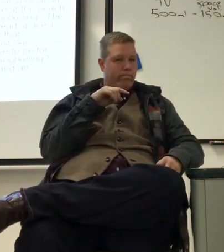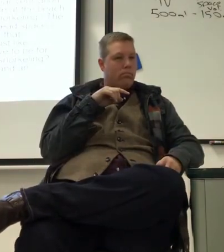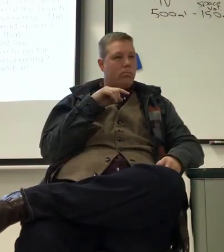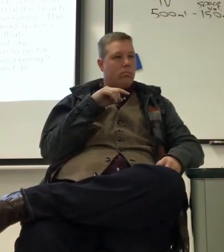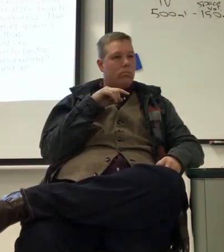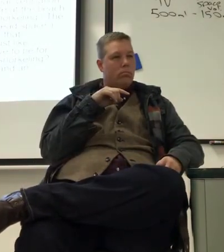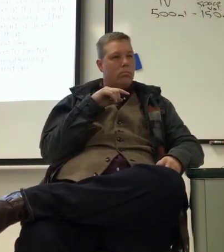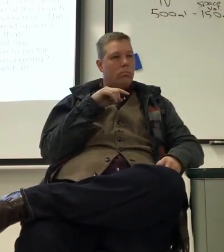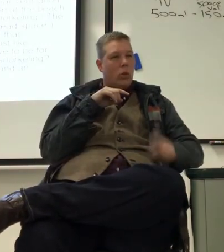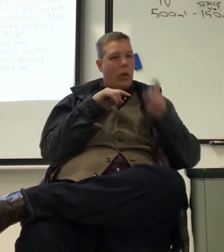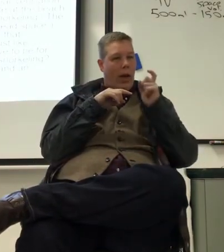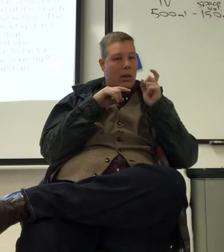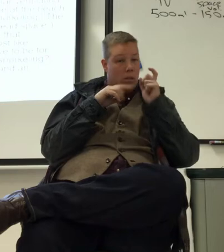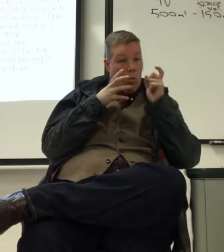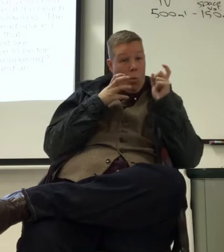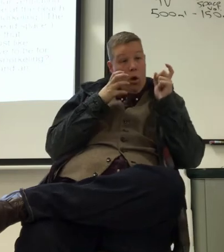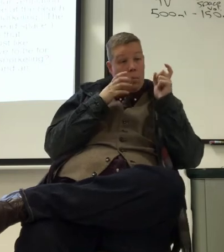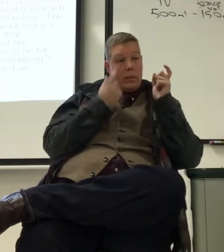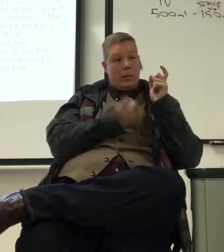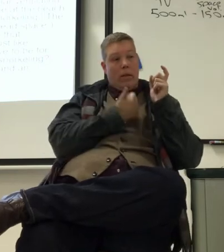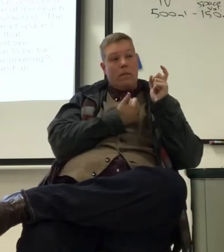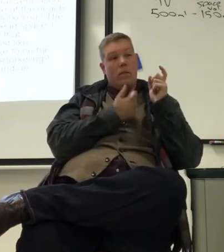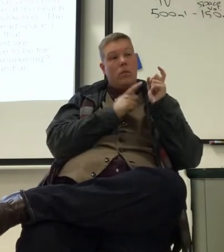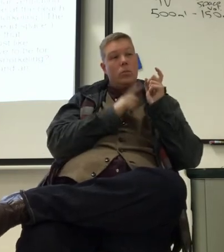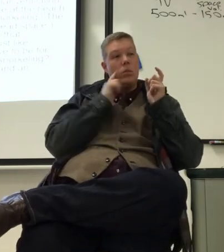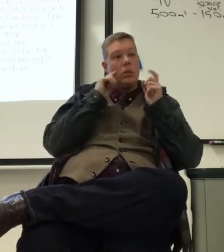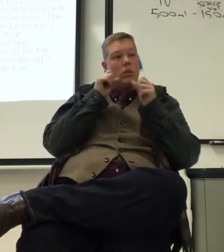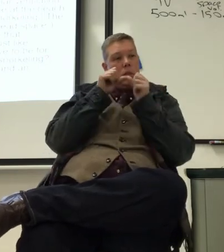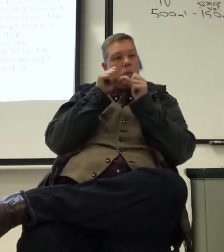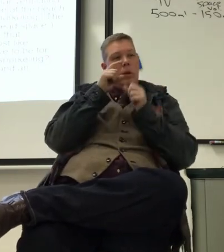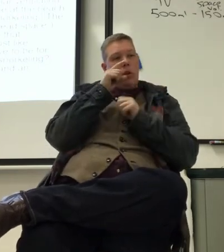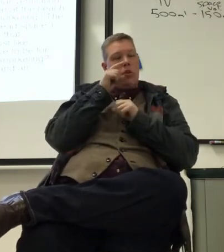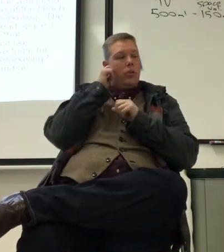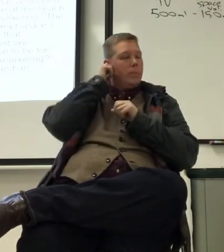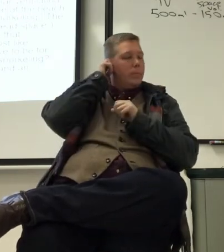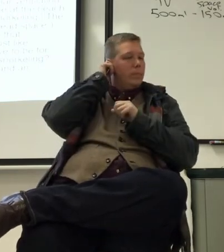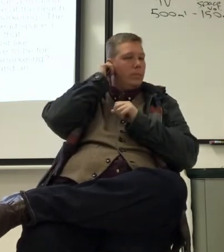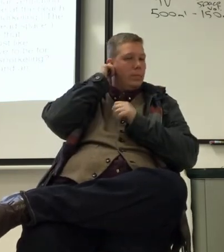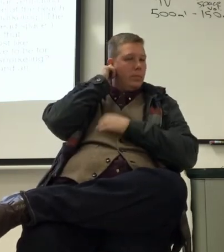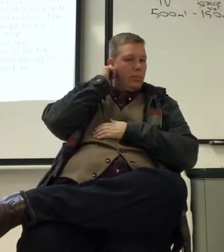So I want to continue up here. So x number of breaths